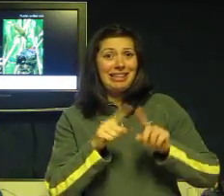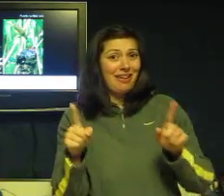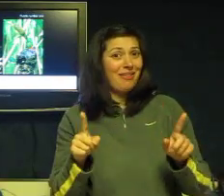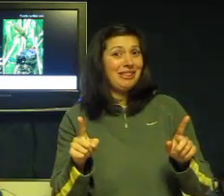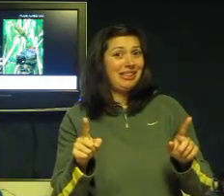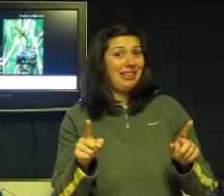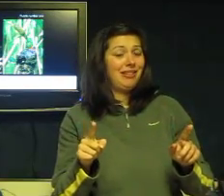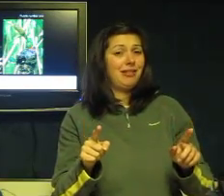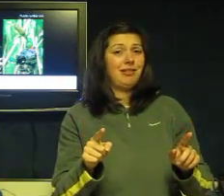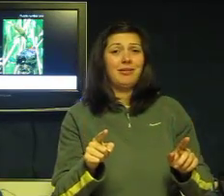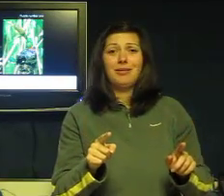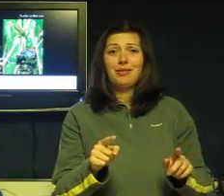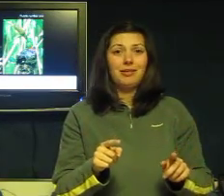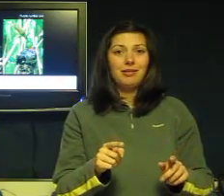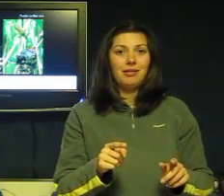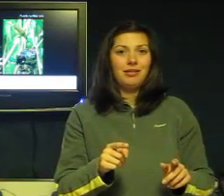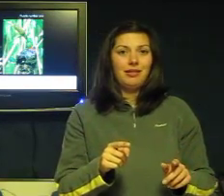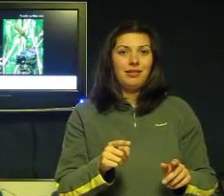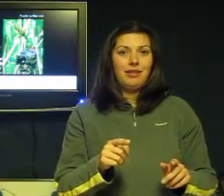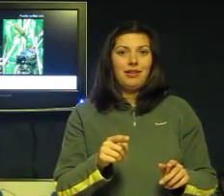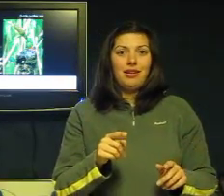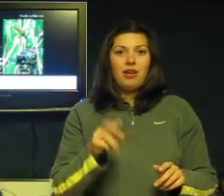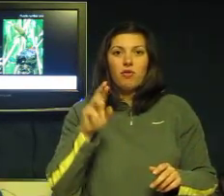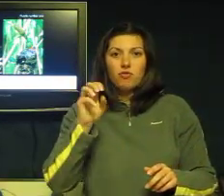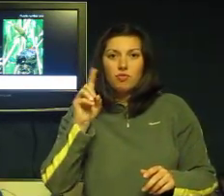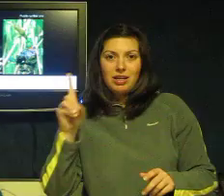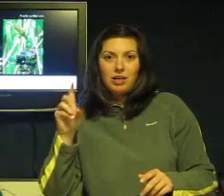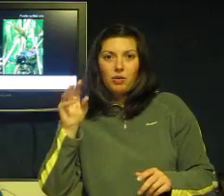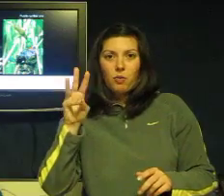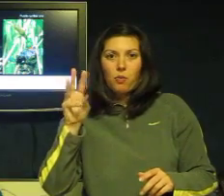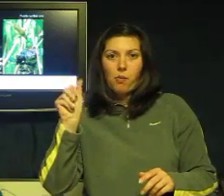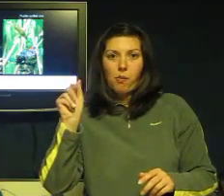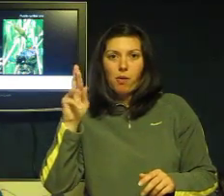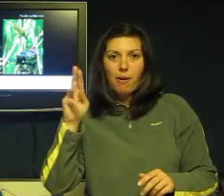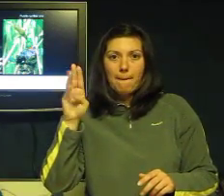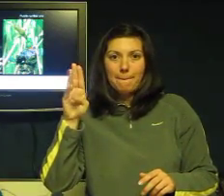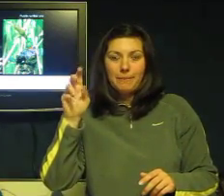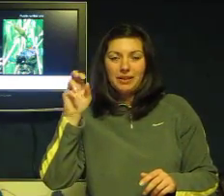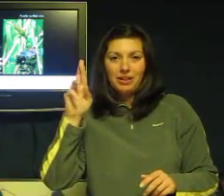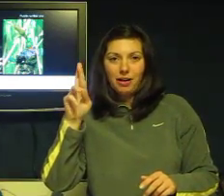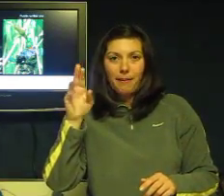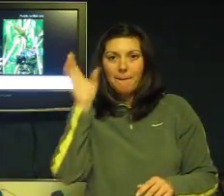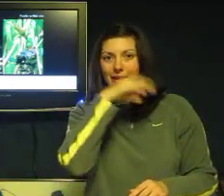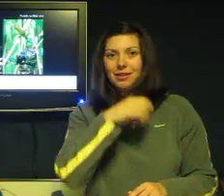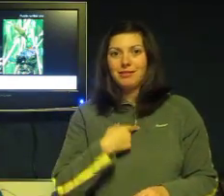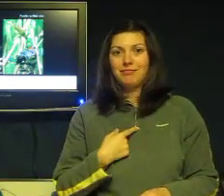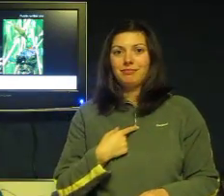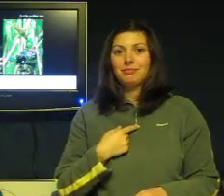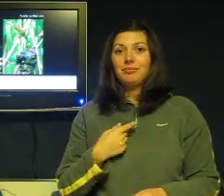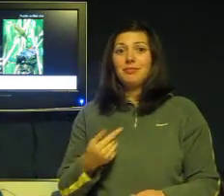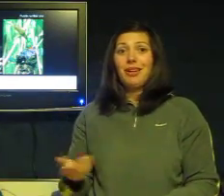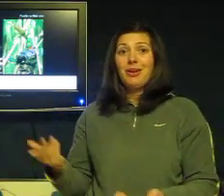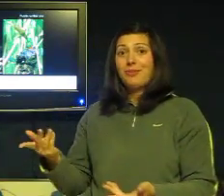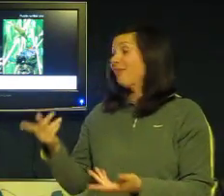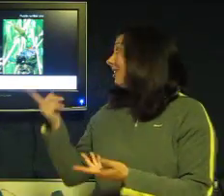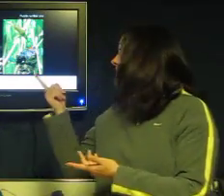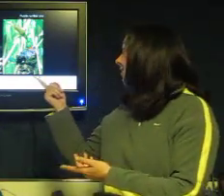it. But now, this is what it's supposed to be like. This is what it's actually like. Detect any difference?